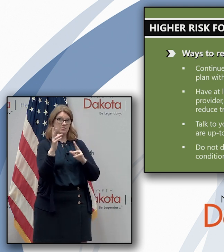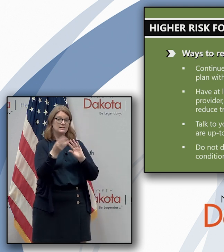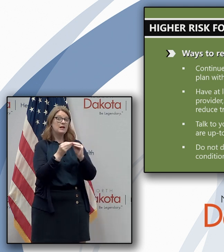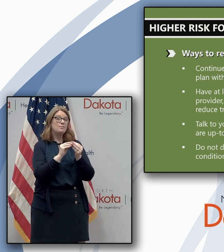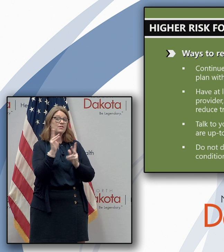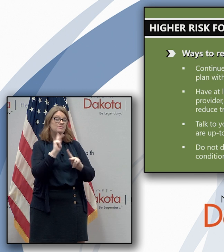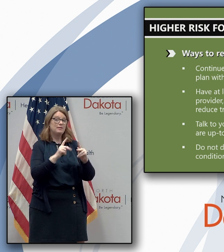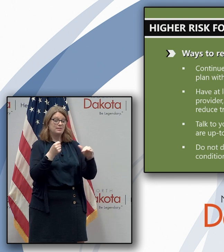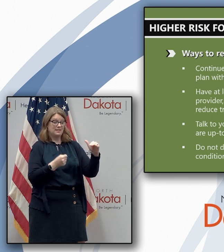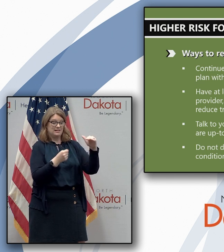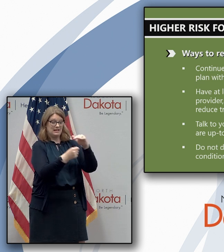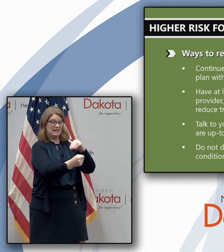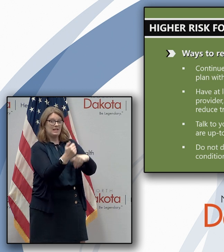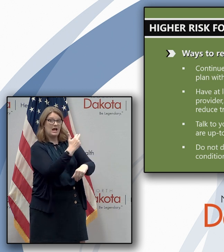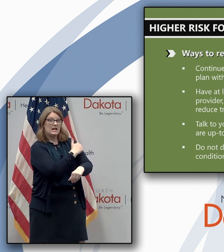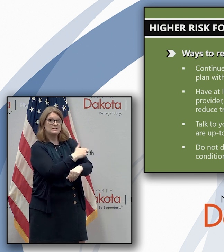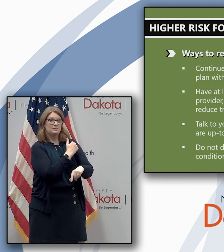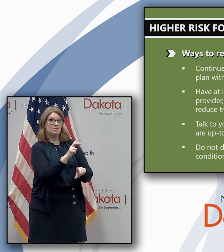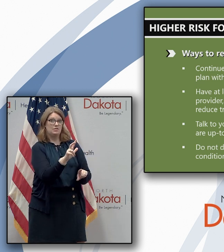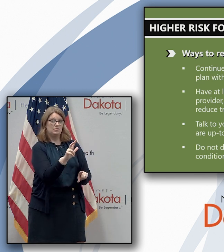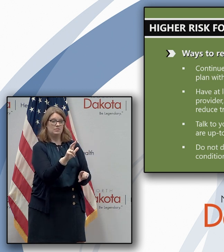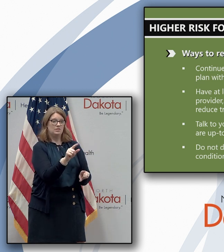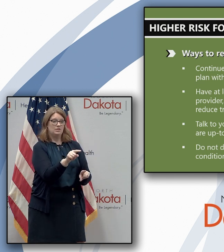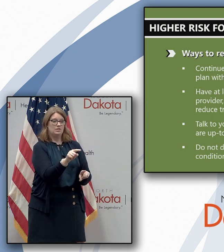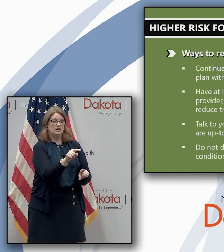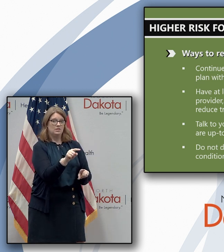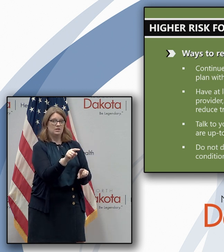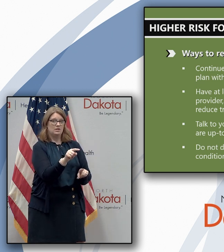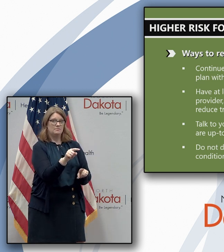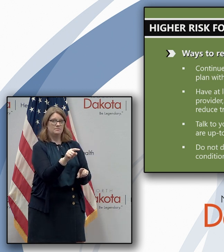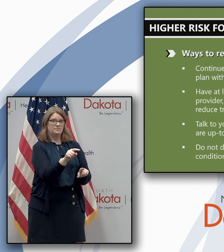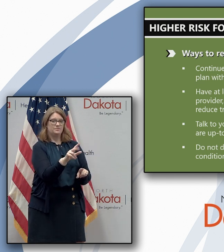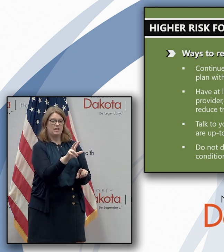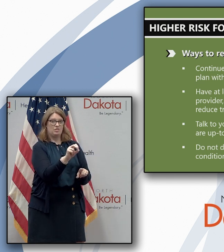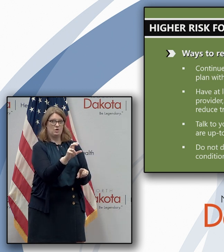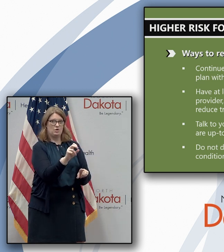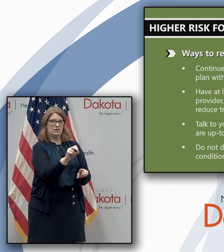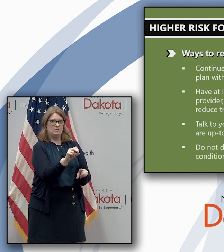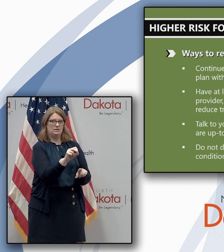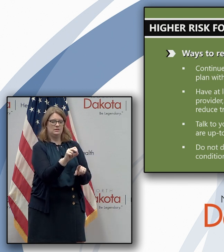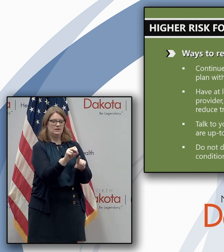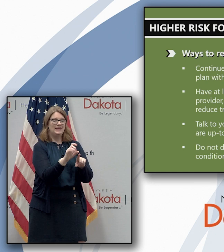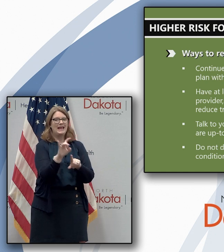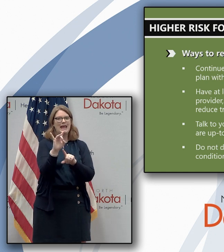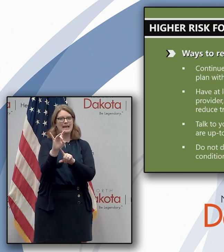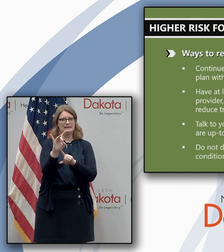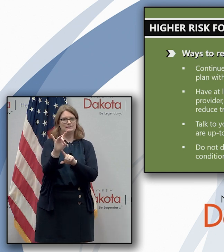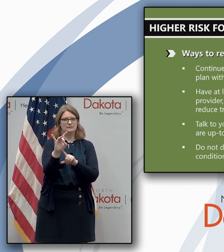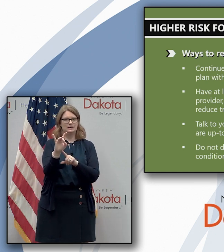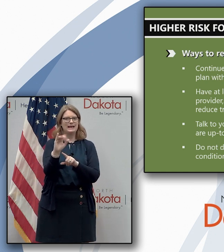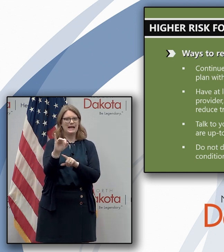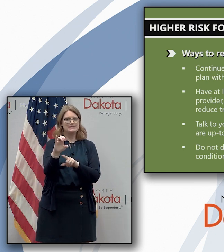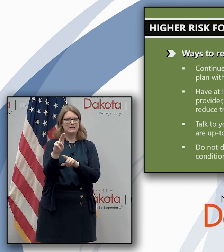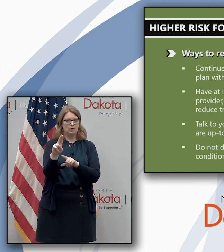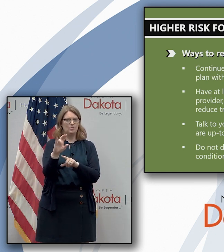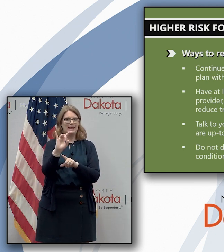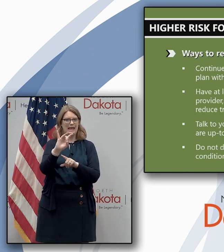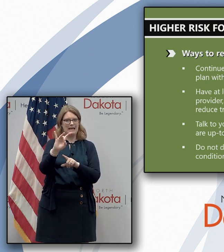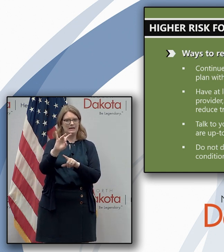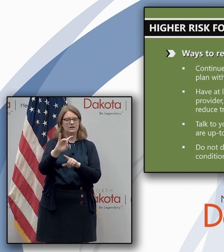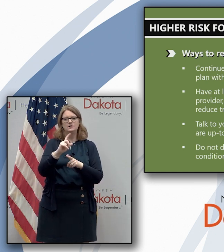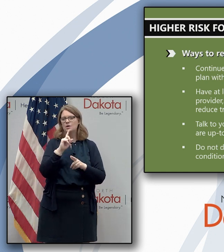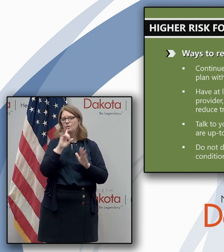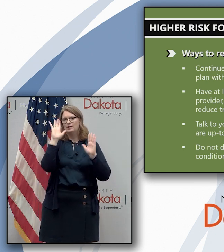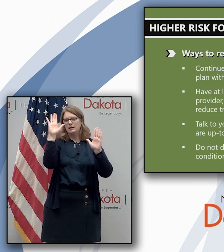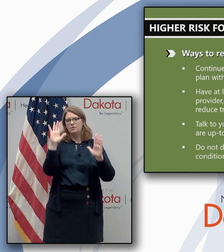to a very low level, and of those that are hospitalized, out of that 30, only 8 of those are in ICU. So we've got great health care in